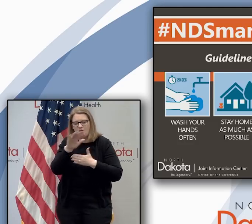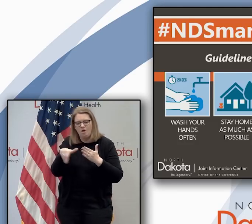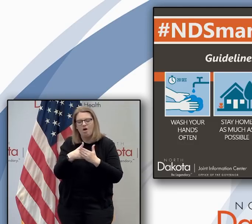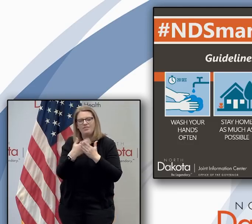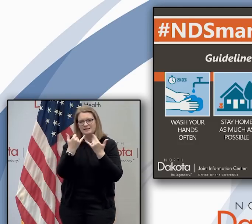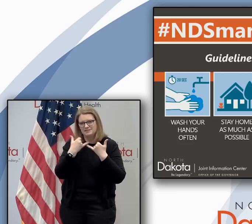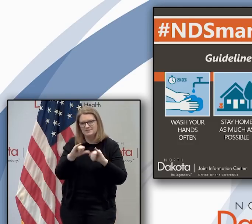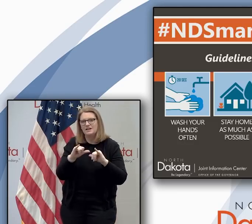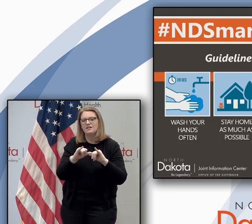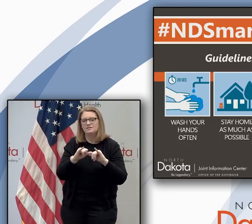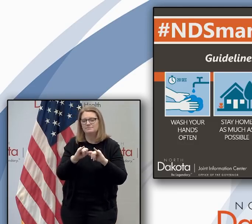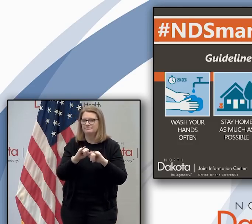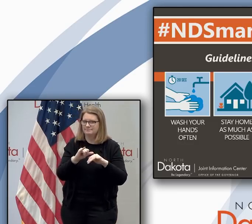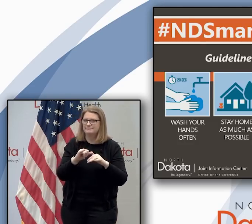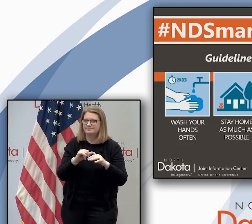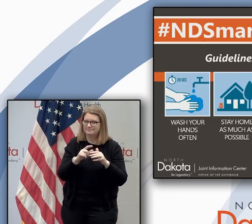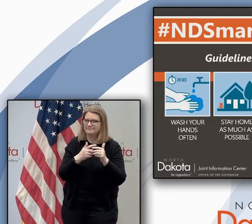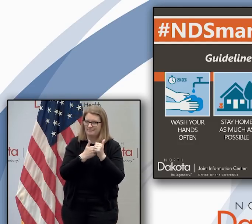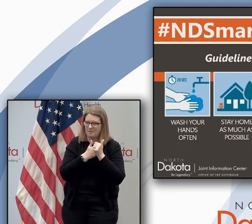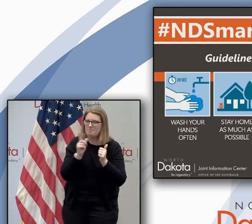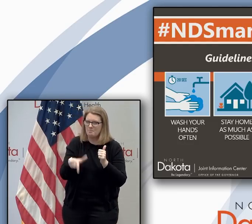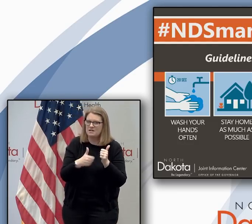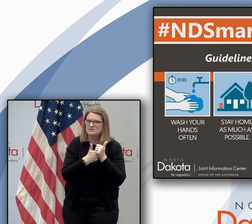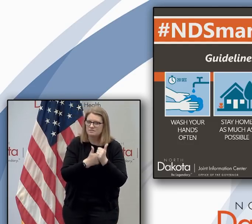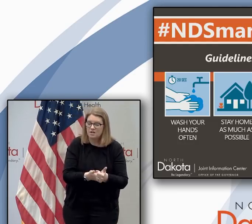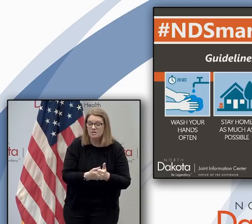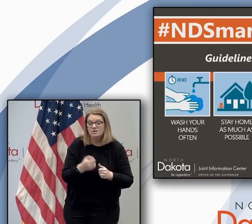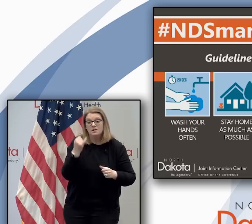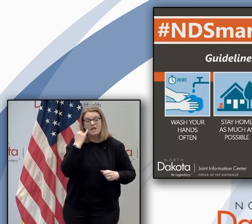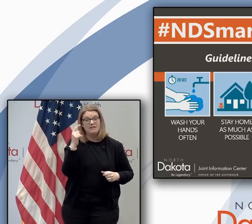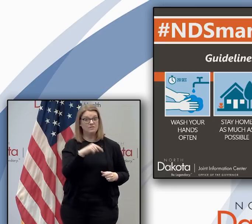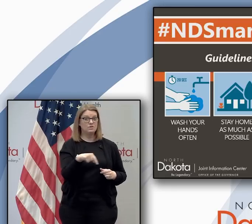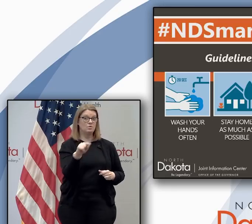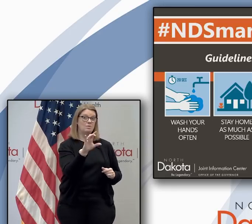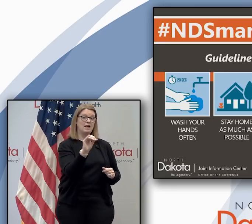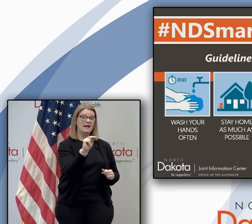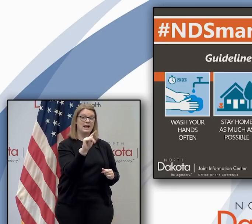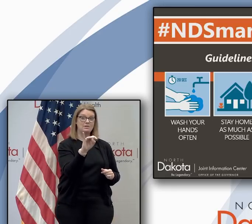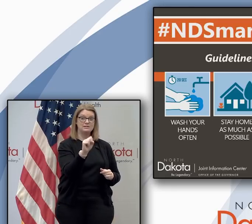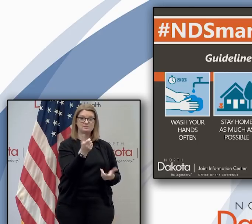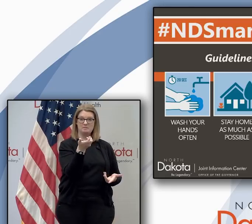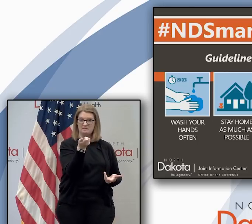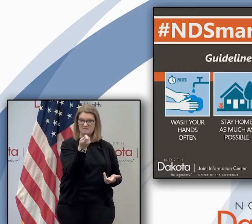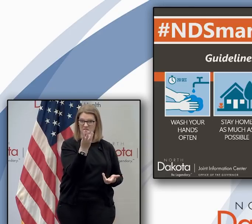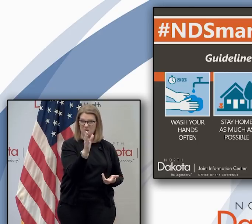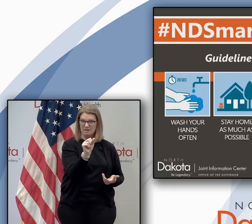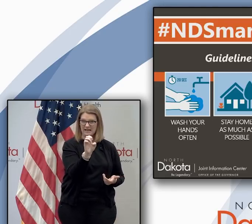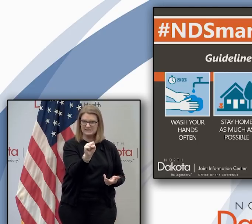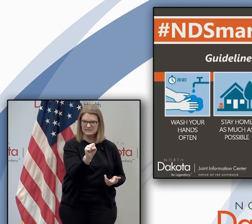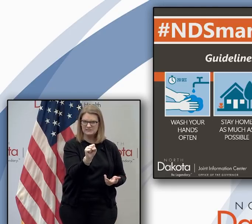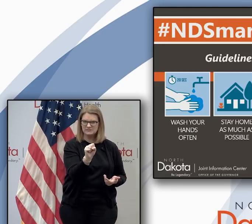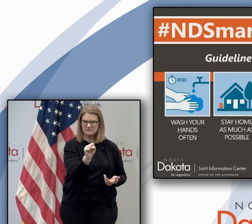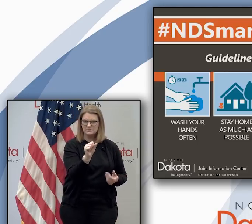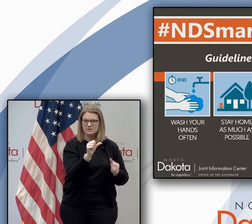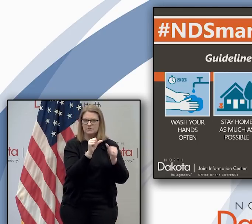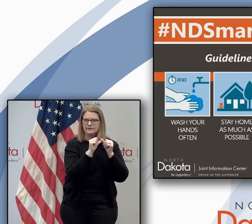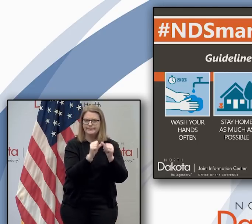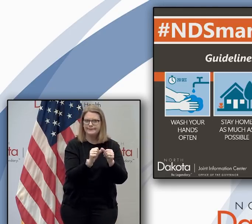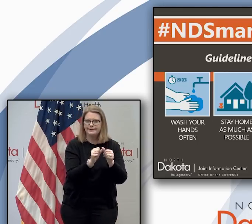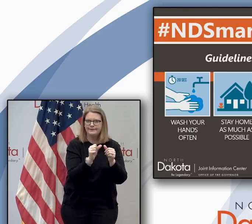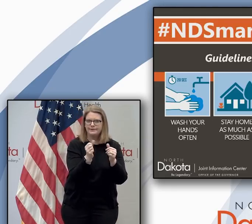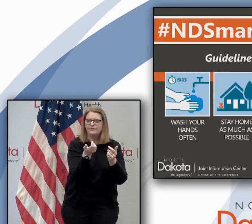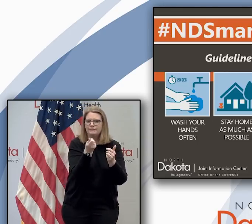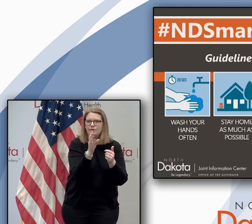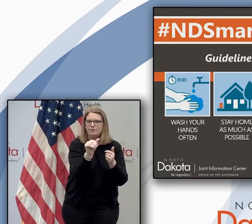all of that great work. If you're in one of those counties that has no or a few cases, one of the ways you can keep it that way is continuing